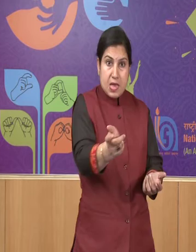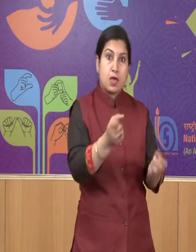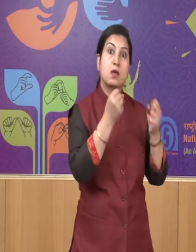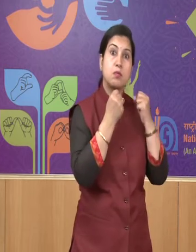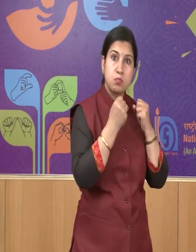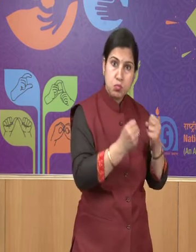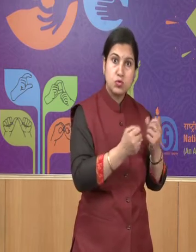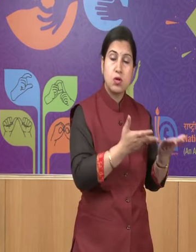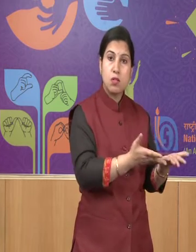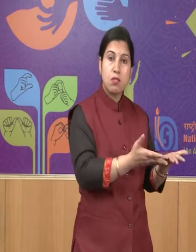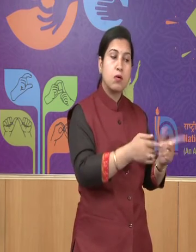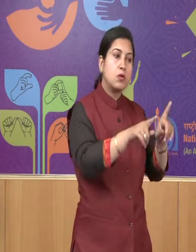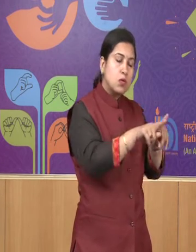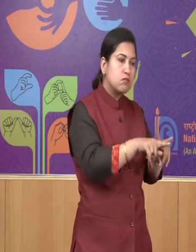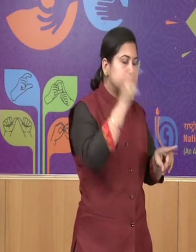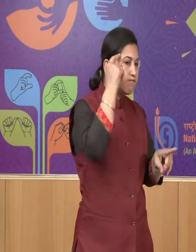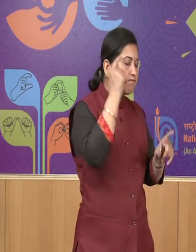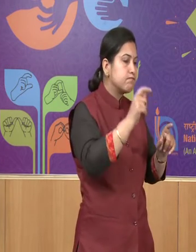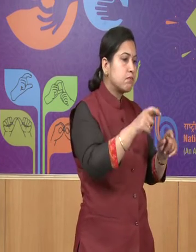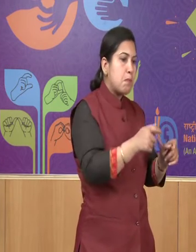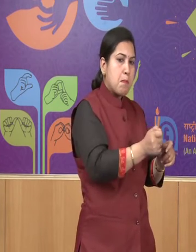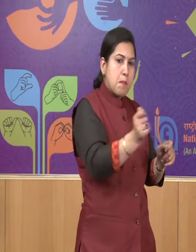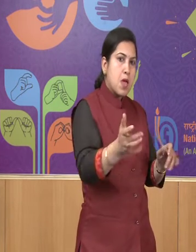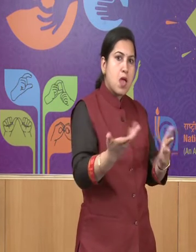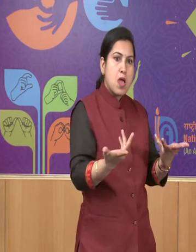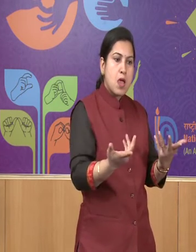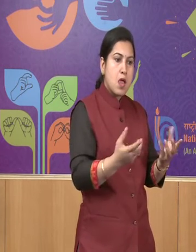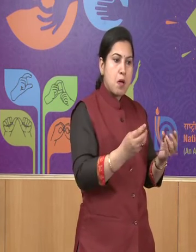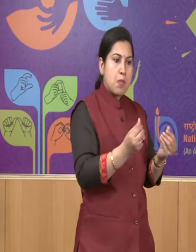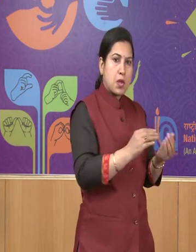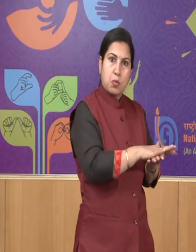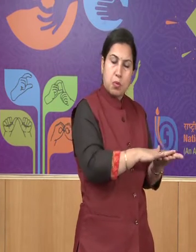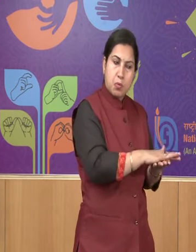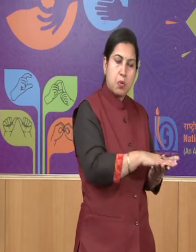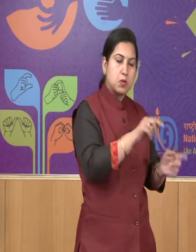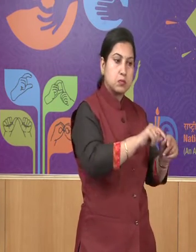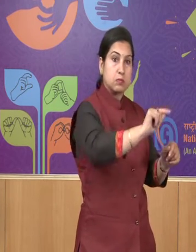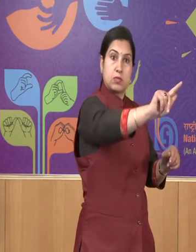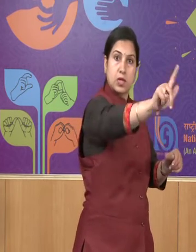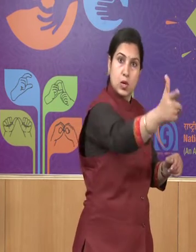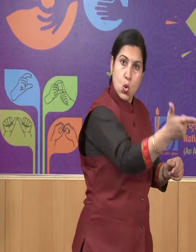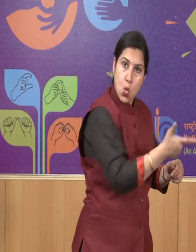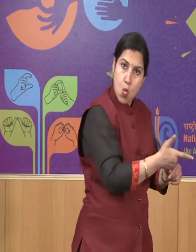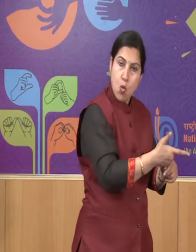Therefore, they had to borrow money from the moneylenders at very high rate of interest.